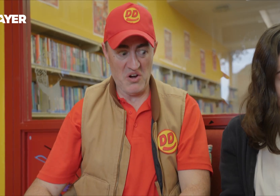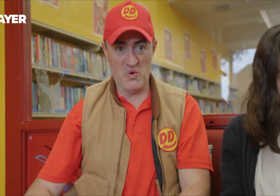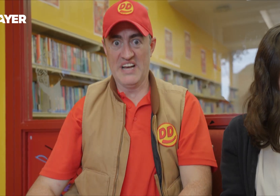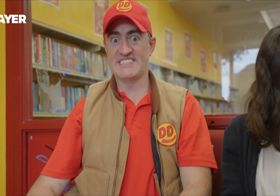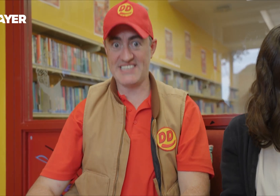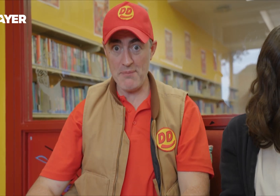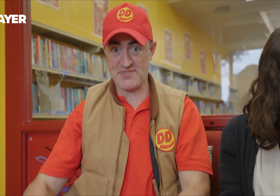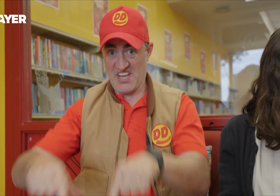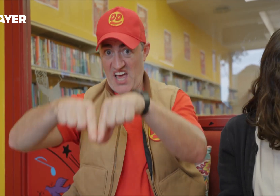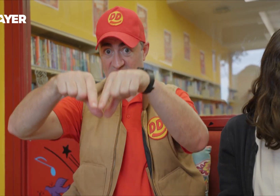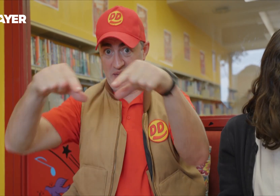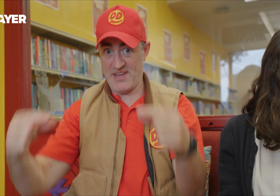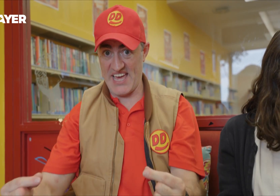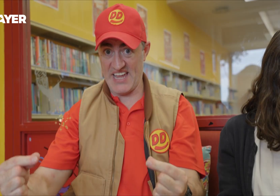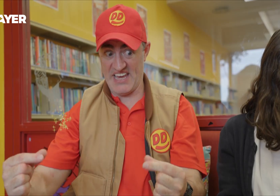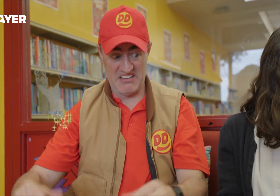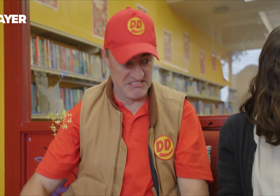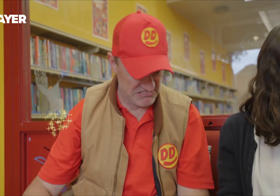Joe slips on the banana.